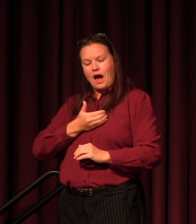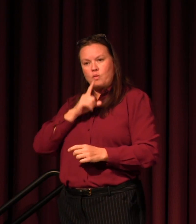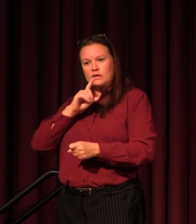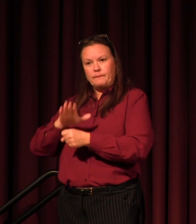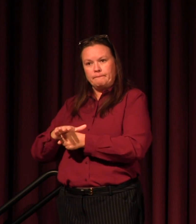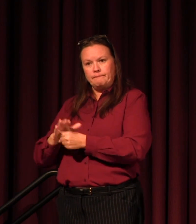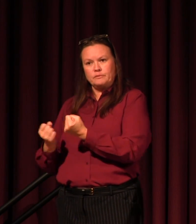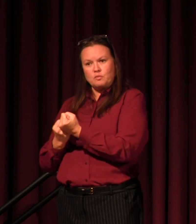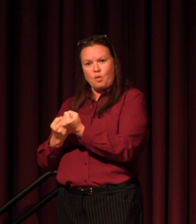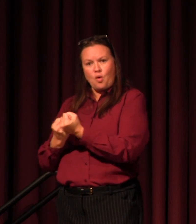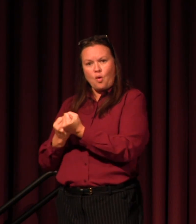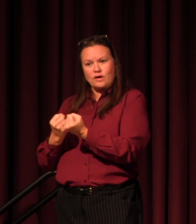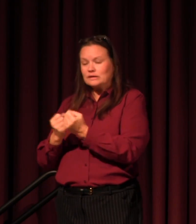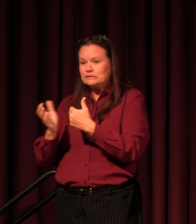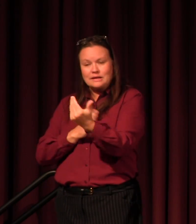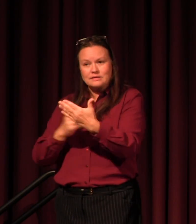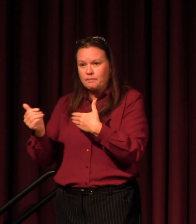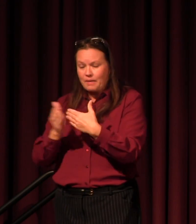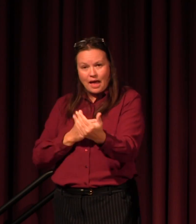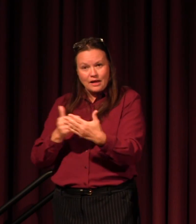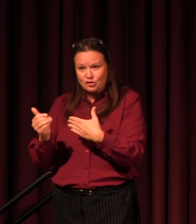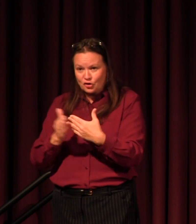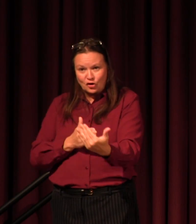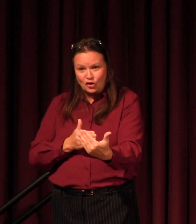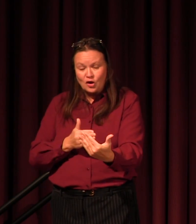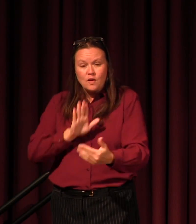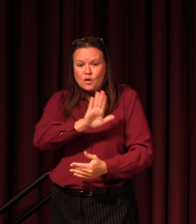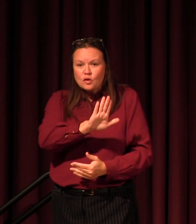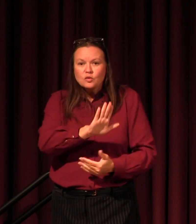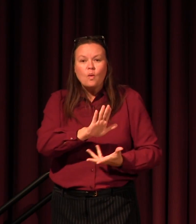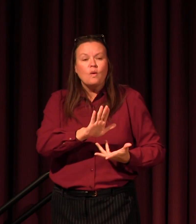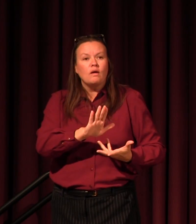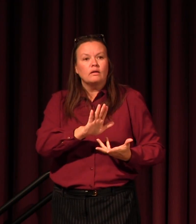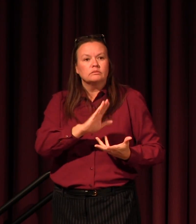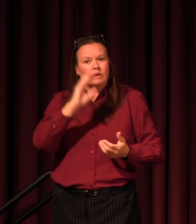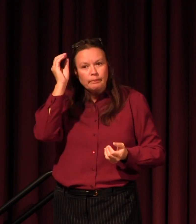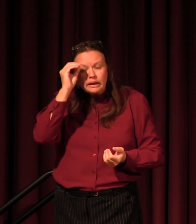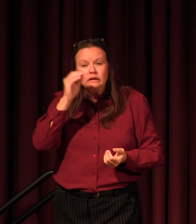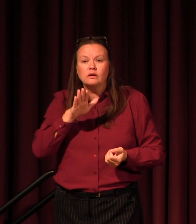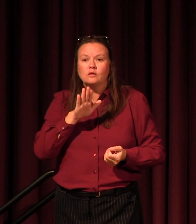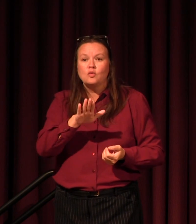no matter what, we are in this together.